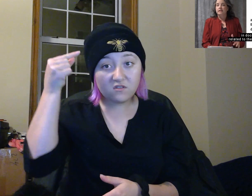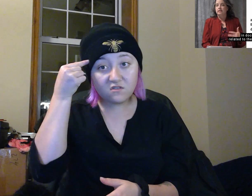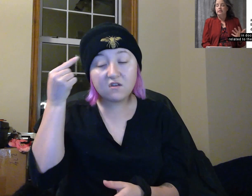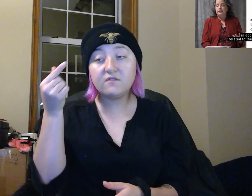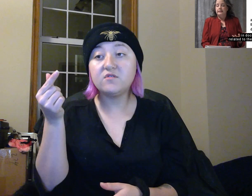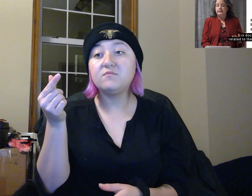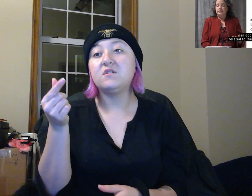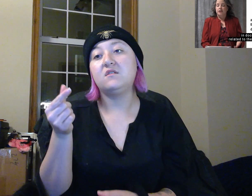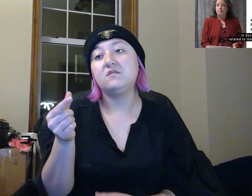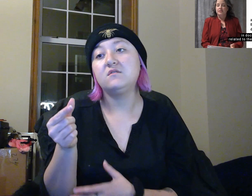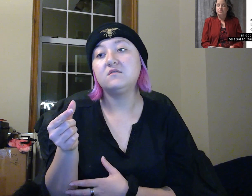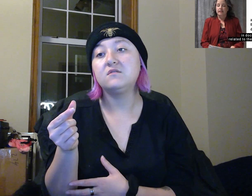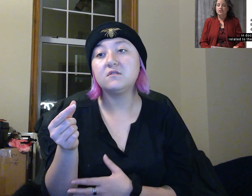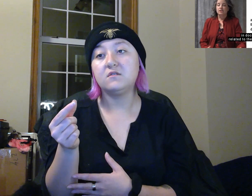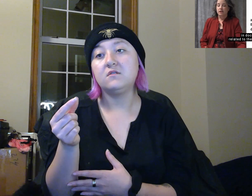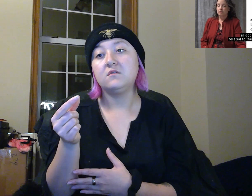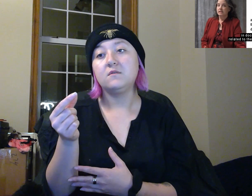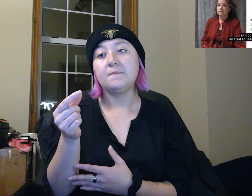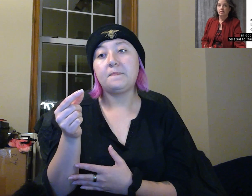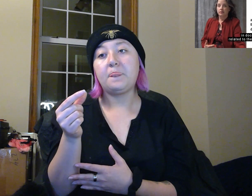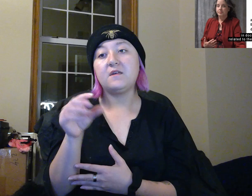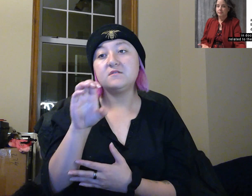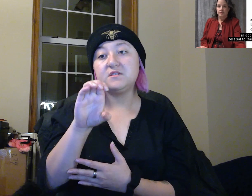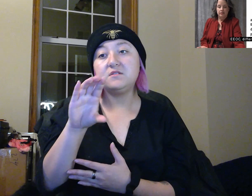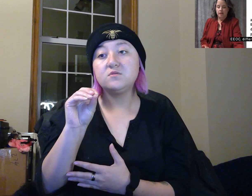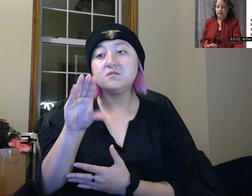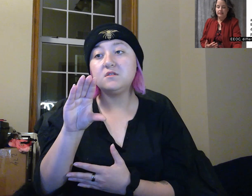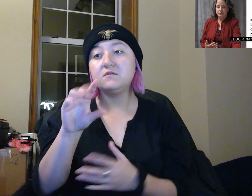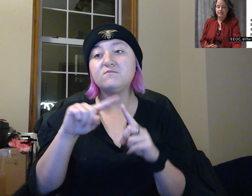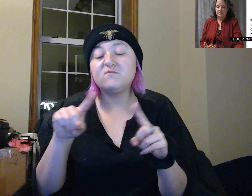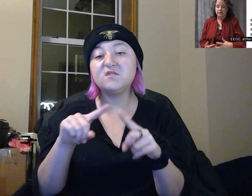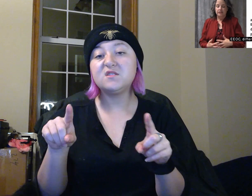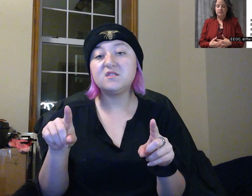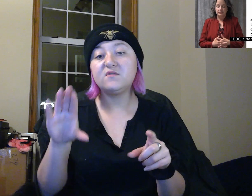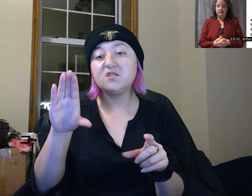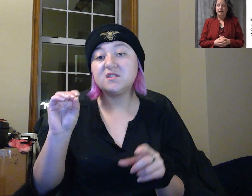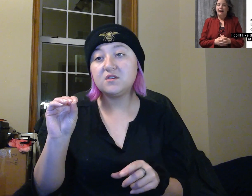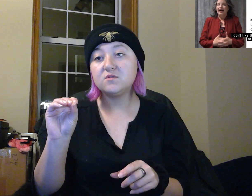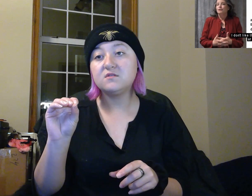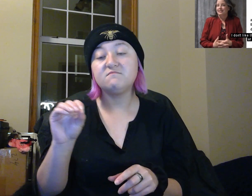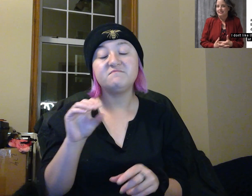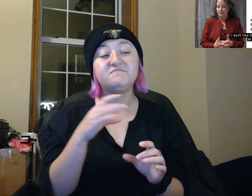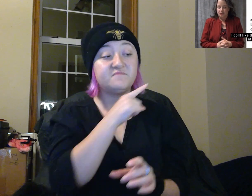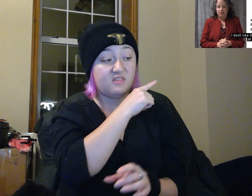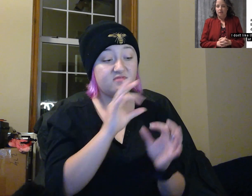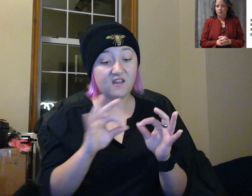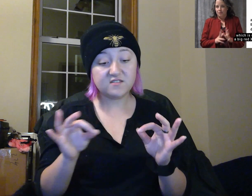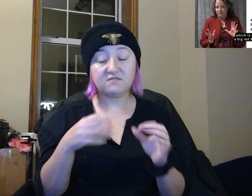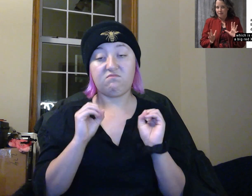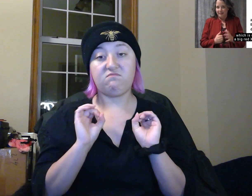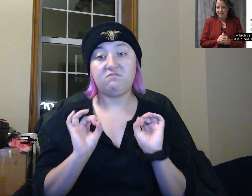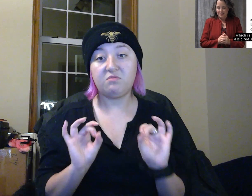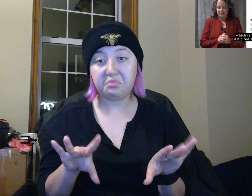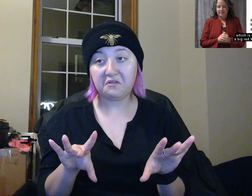it in documents related to the government, EEOC, different agencies. I don't like this definition at all, which